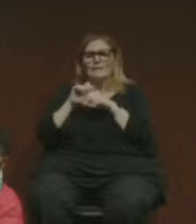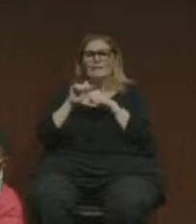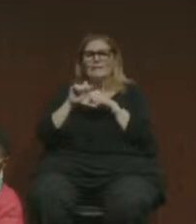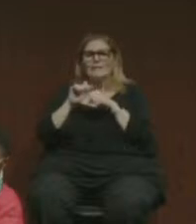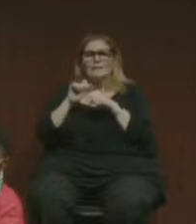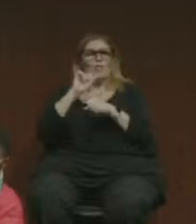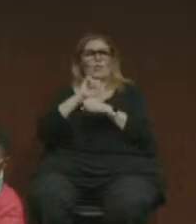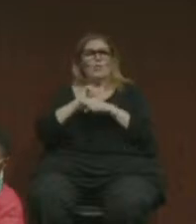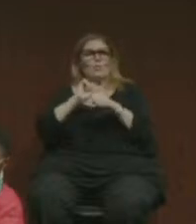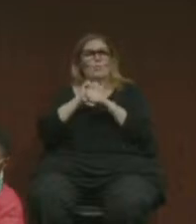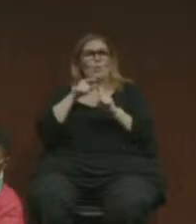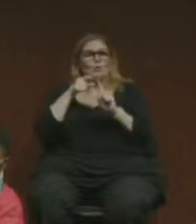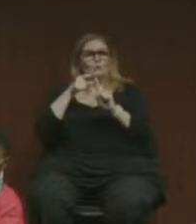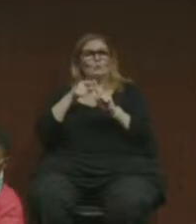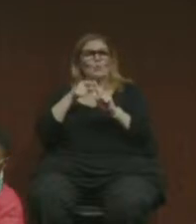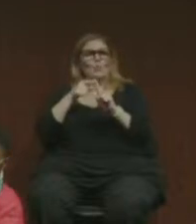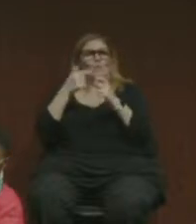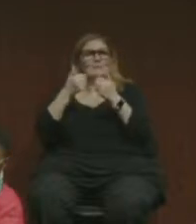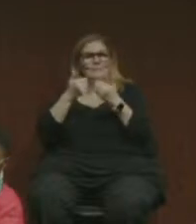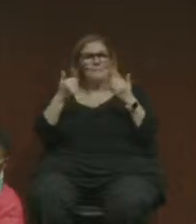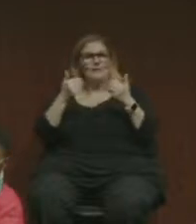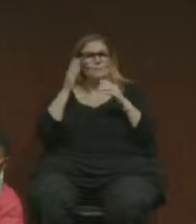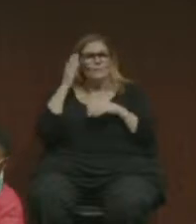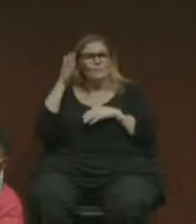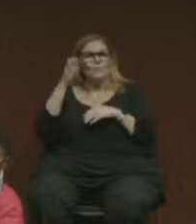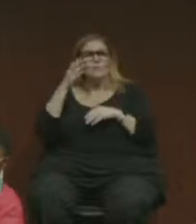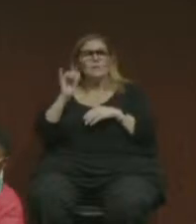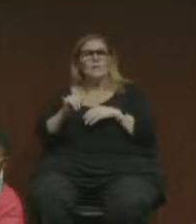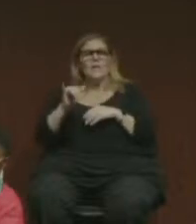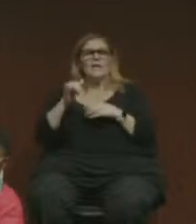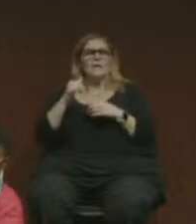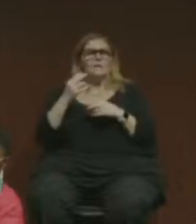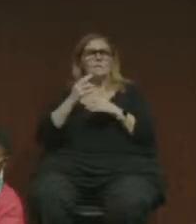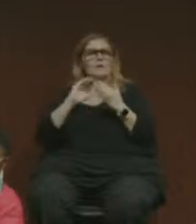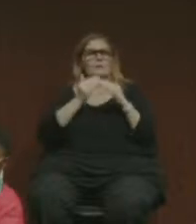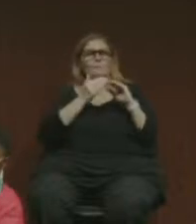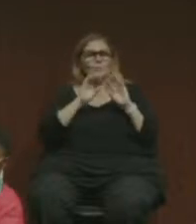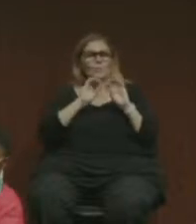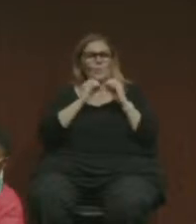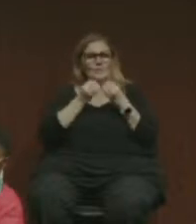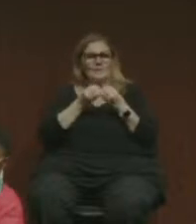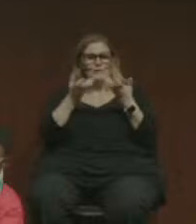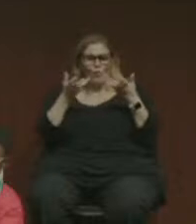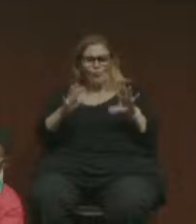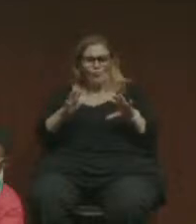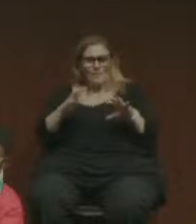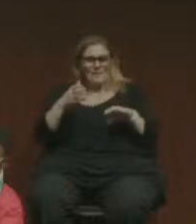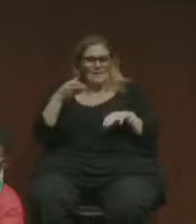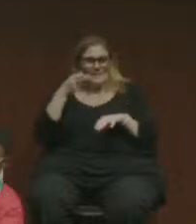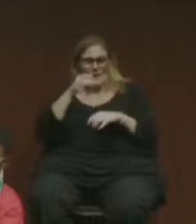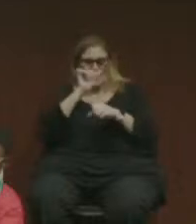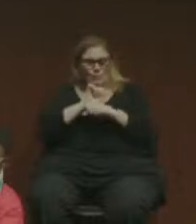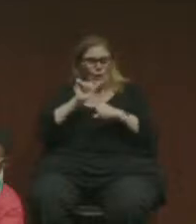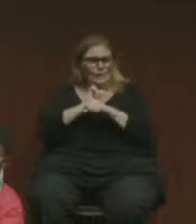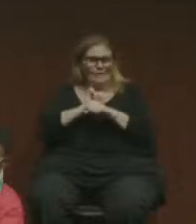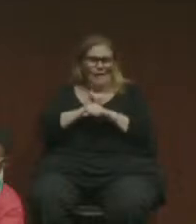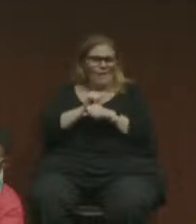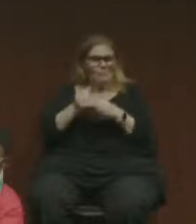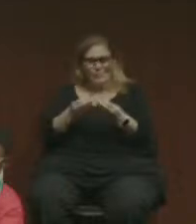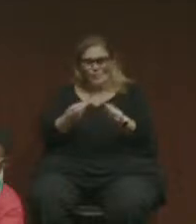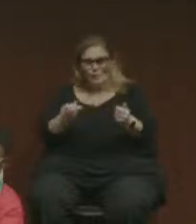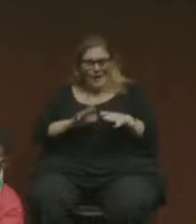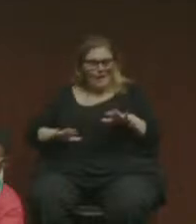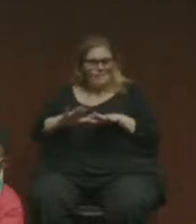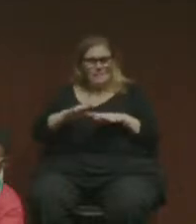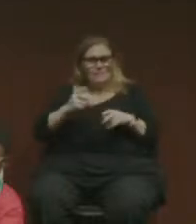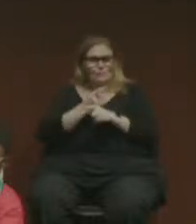know, work toward emancipatory futures is being done by community organizations already at work on the ground. Sort of, I'm